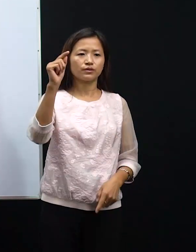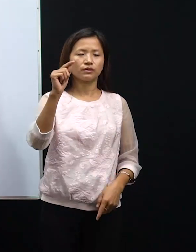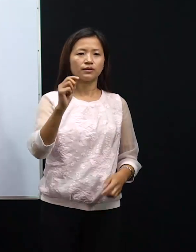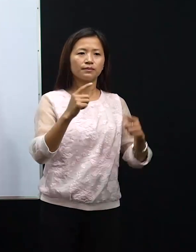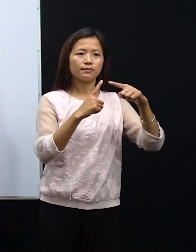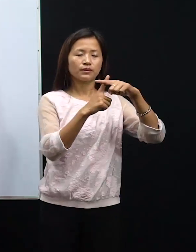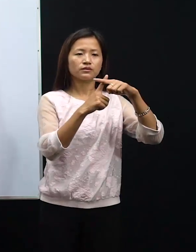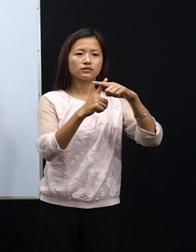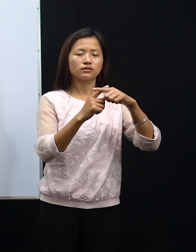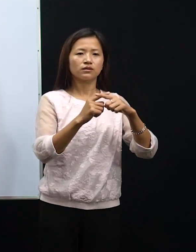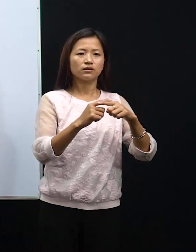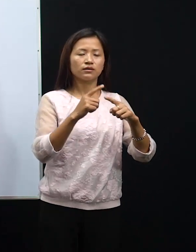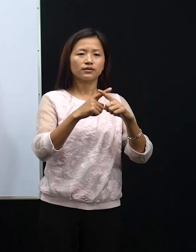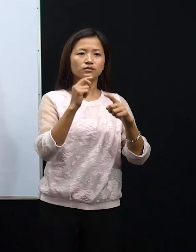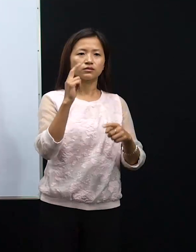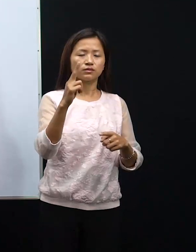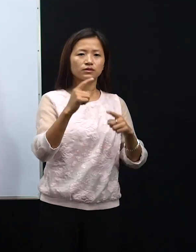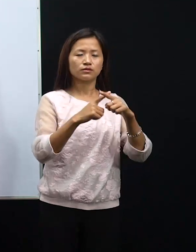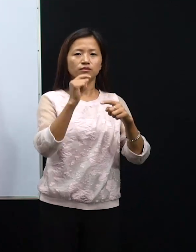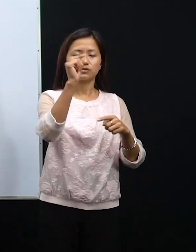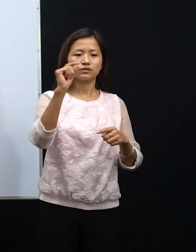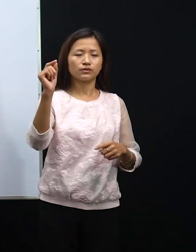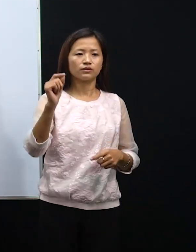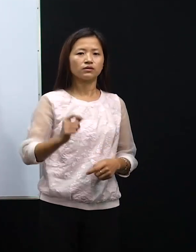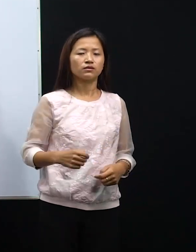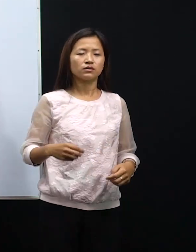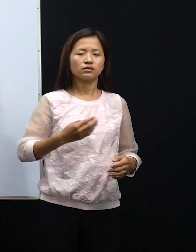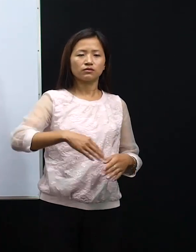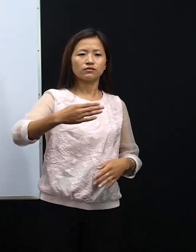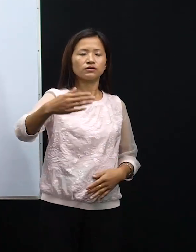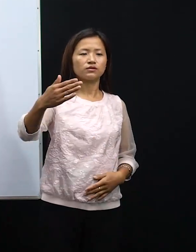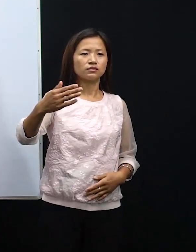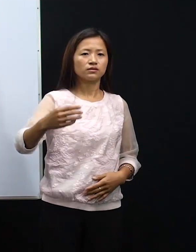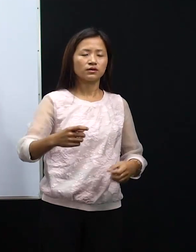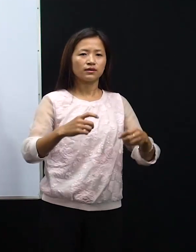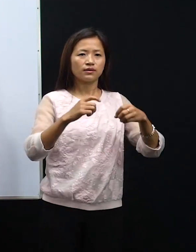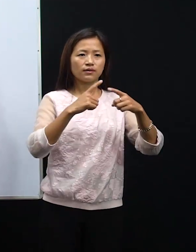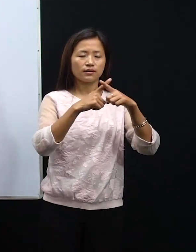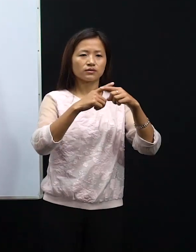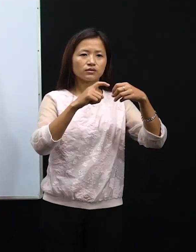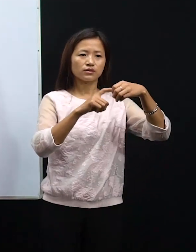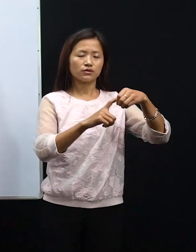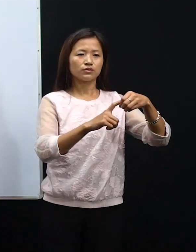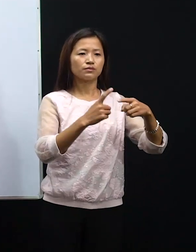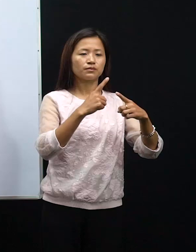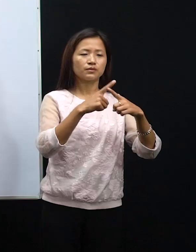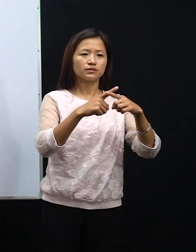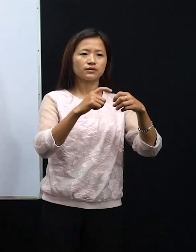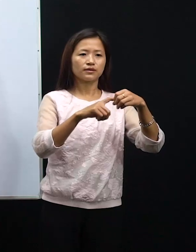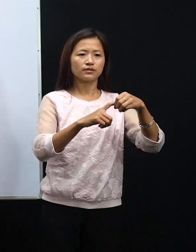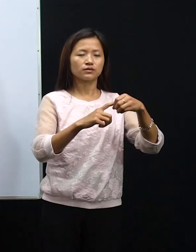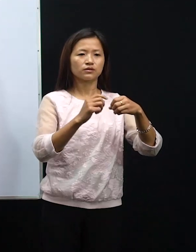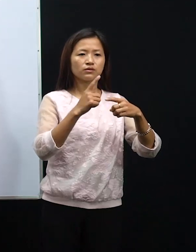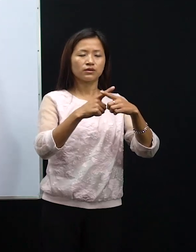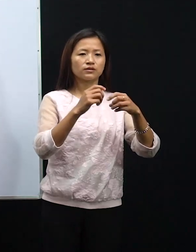plus 2. This can also be a polynomial. And we can also go further. X cubed plus x squared plus